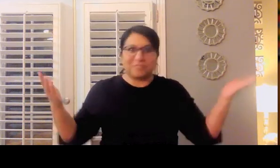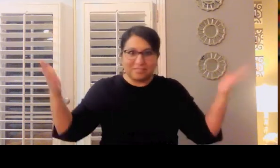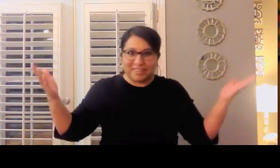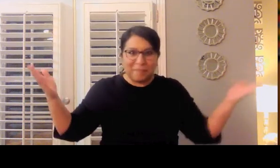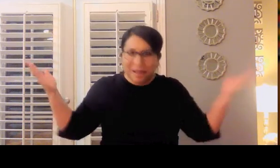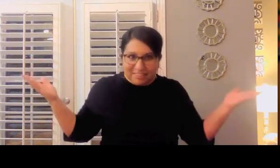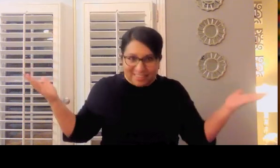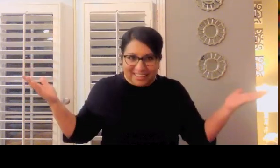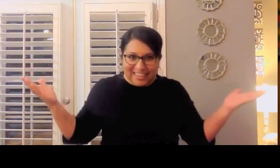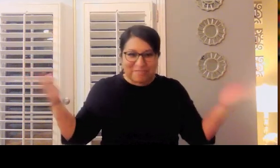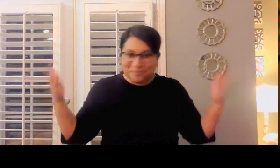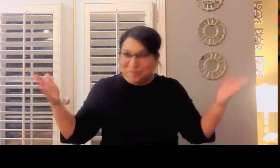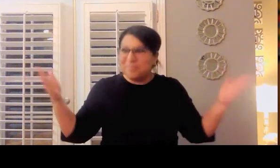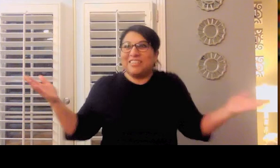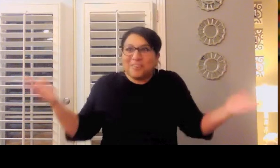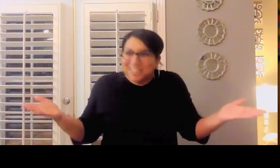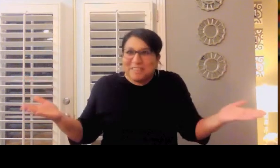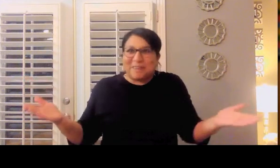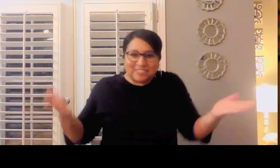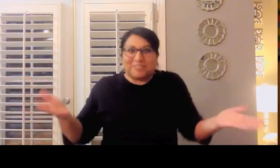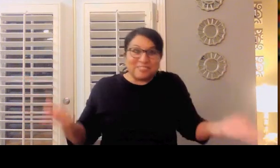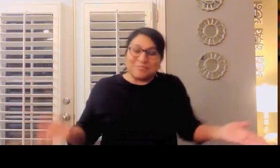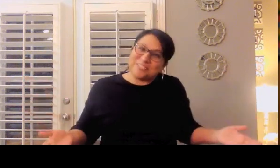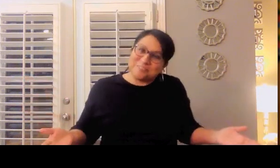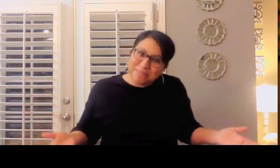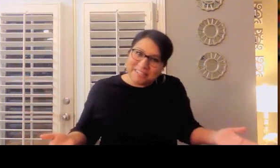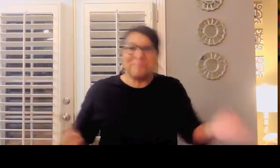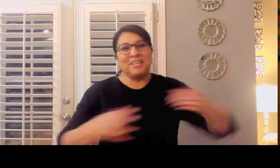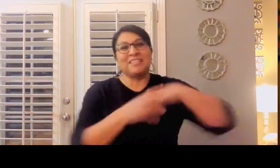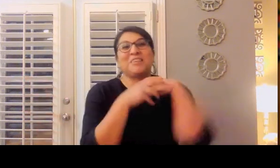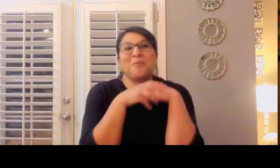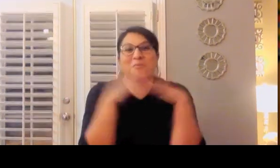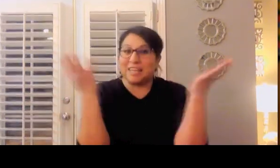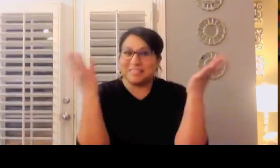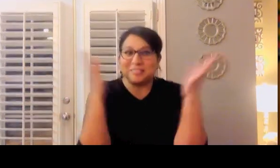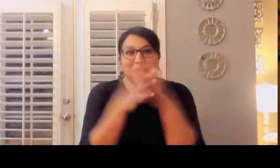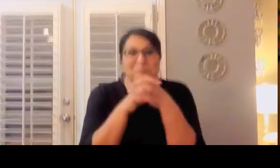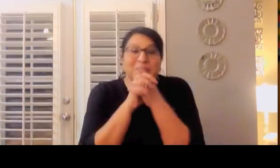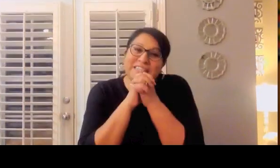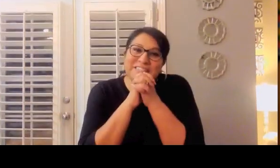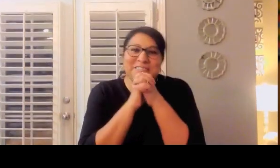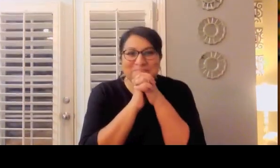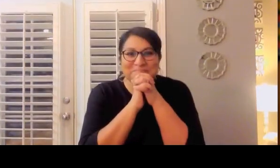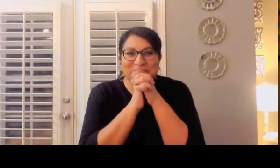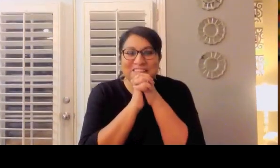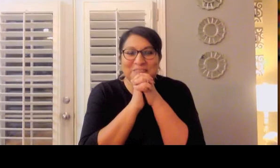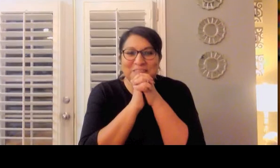thought Empire Cookie, like we're building a cookie empire. So that's what it should be. So that's what it is.